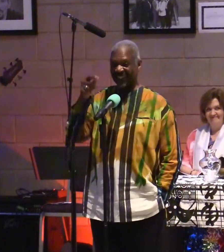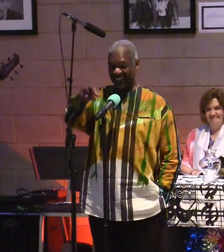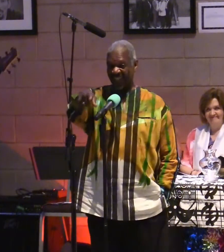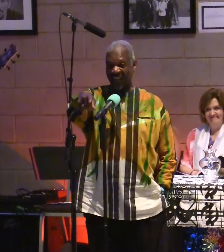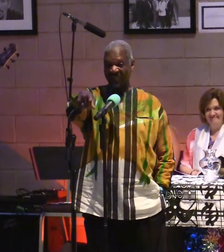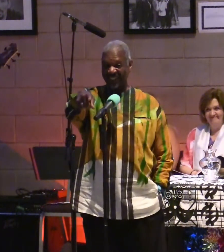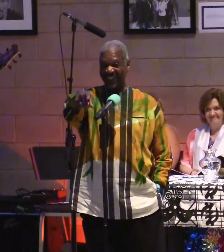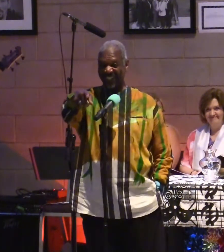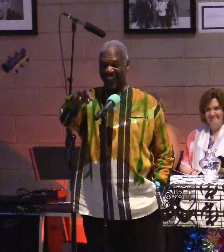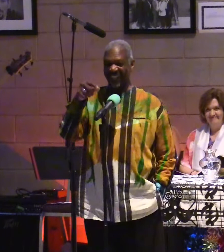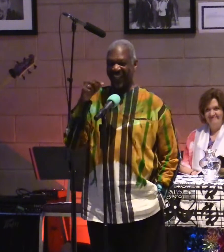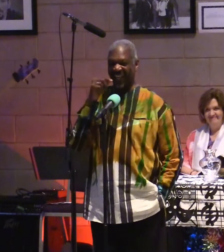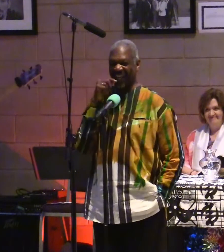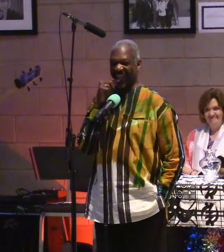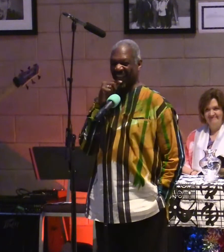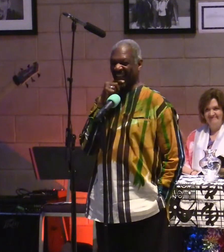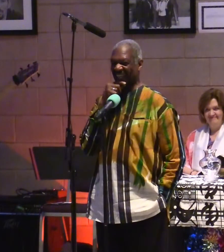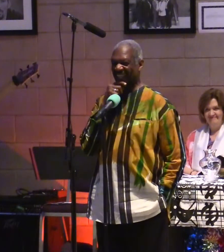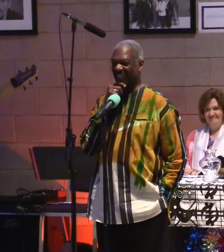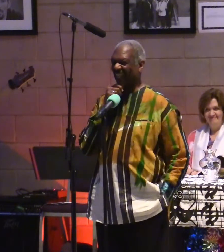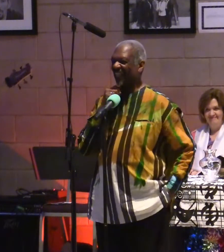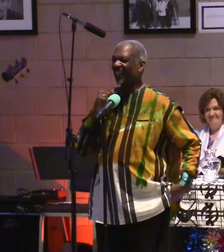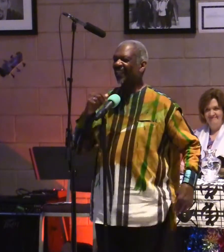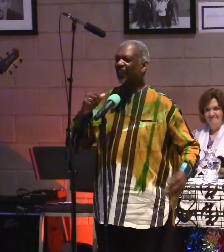So I see y'all got one too, huh?